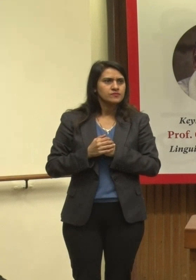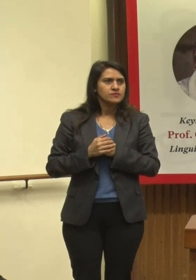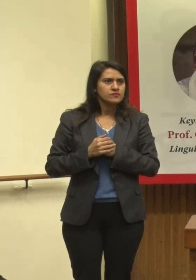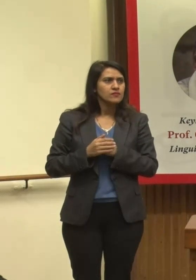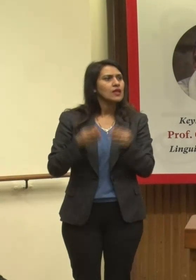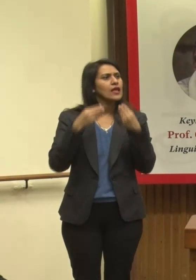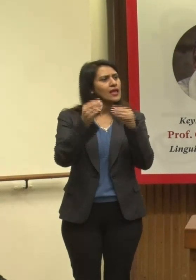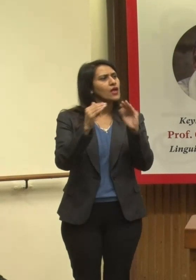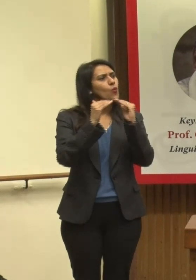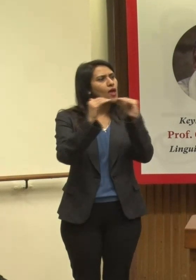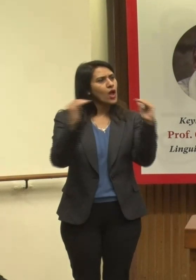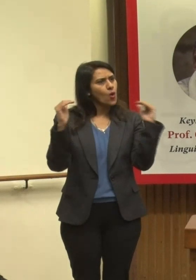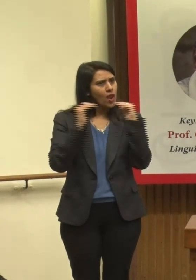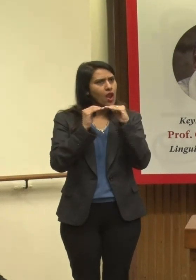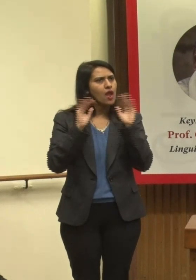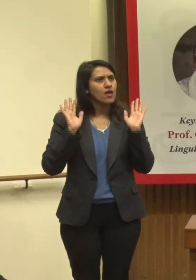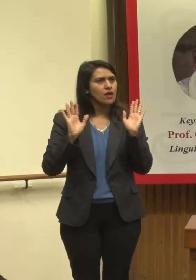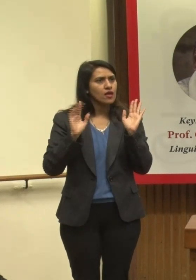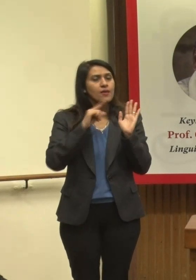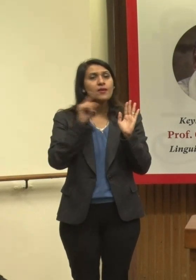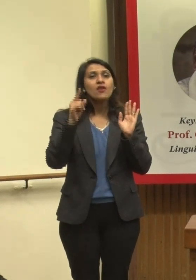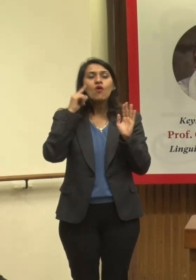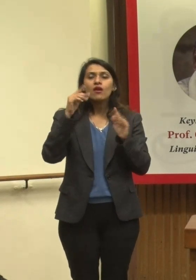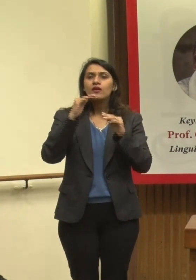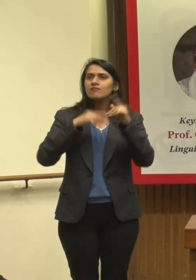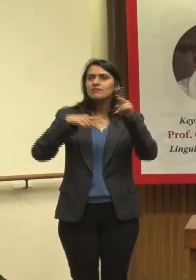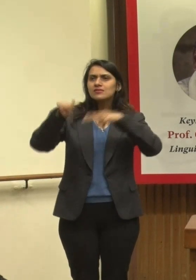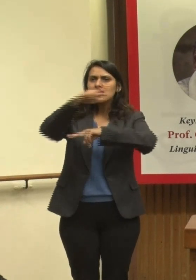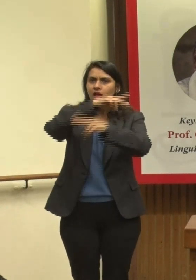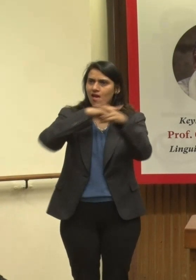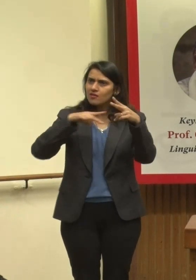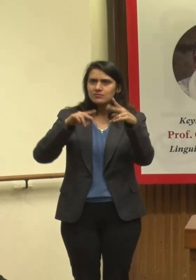Imposing equality on unequal